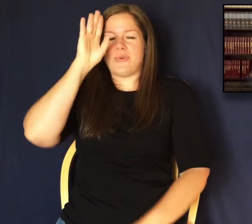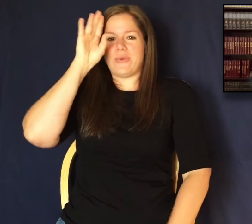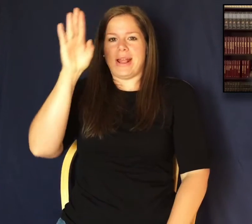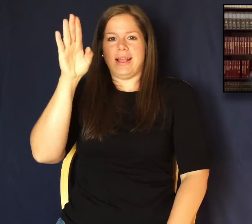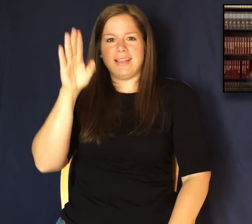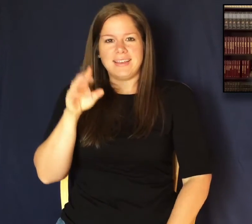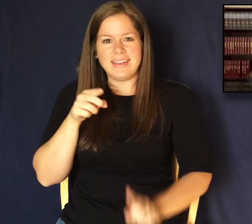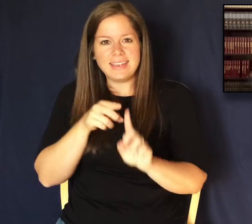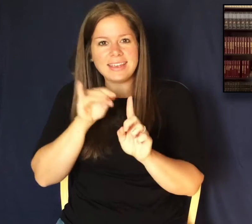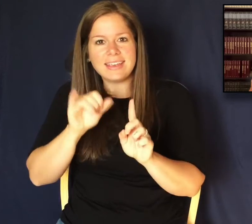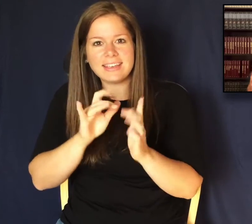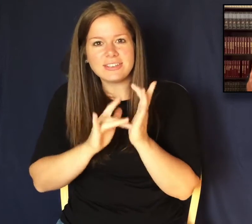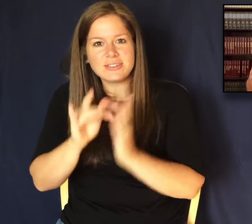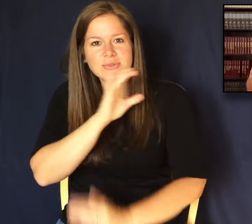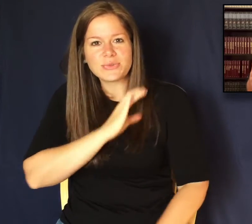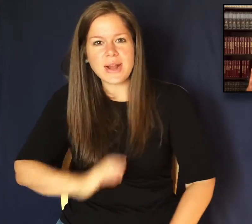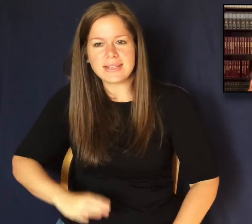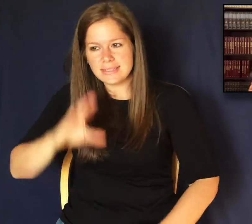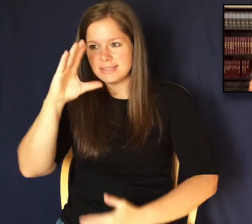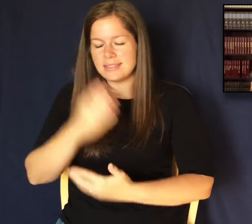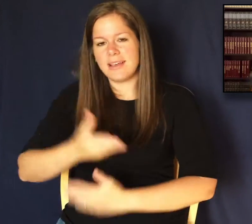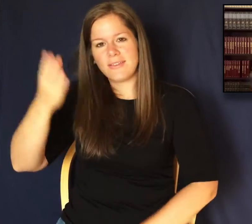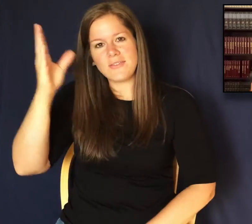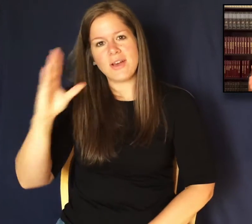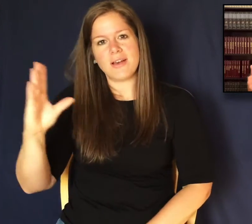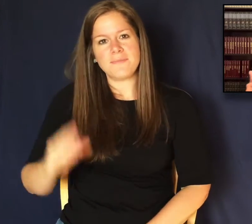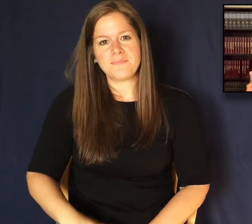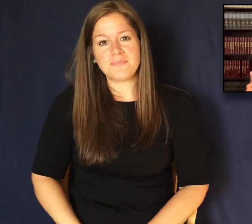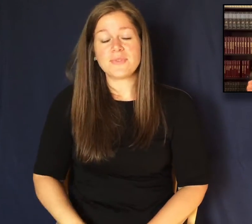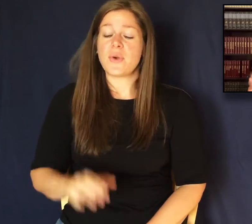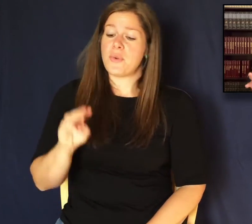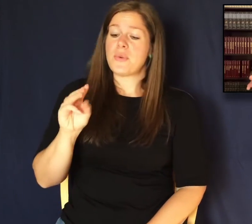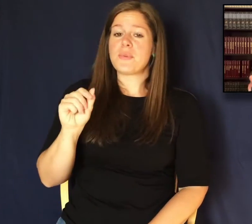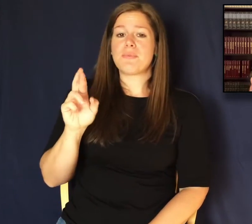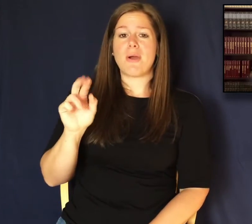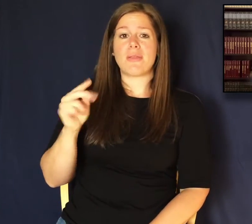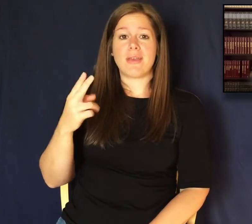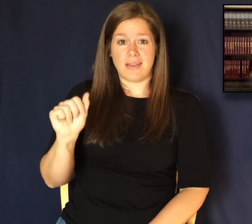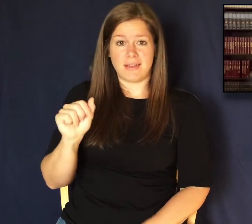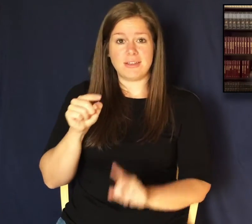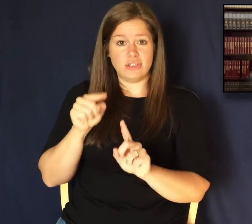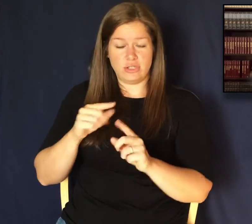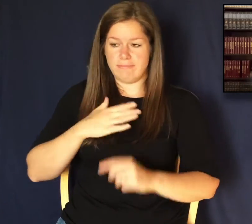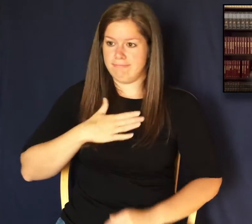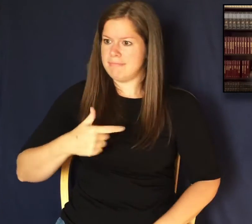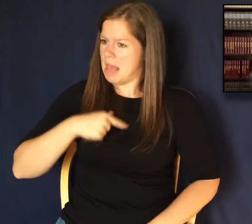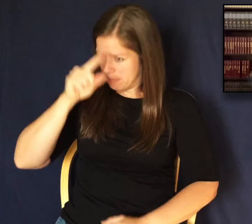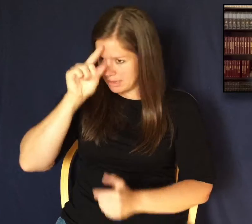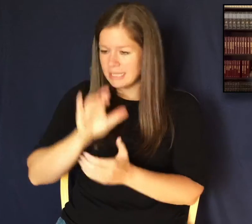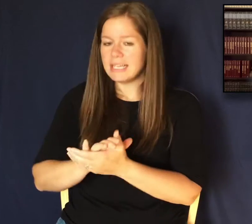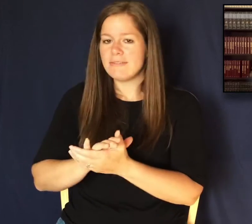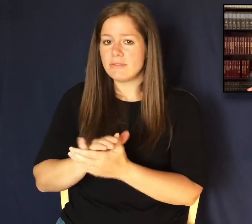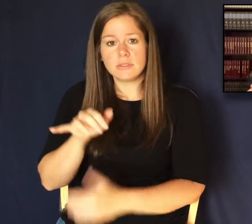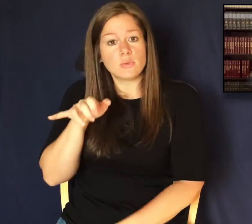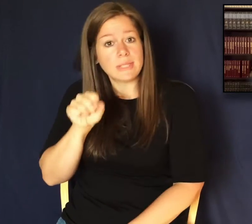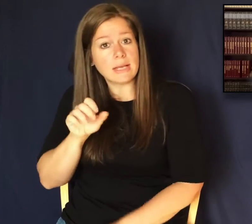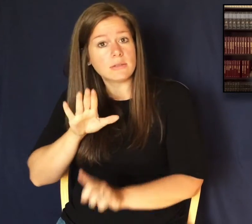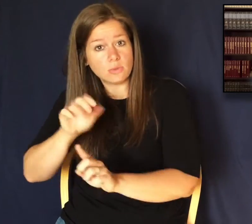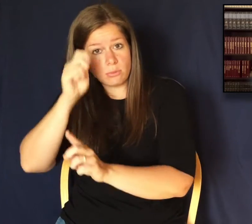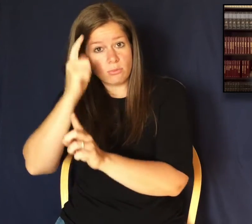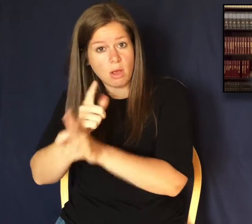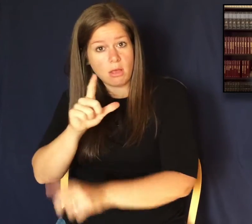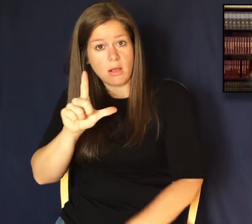understood that, came to believe that, and while Lazarus was raised again, yes, in this very moment, the